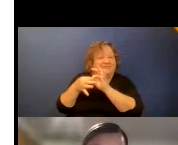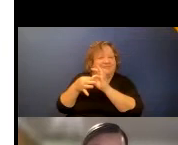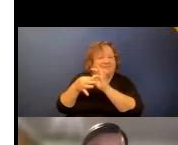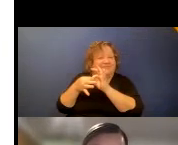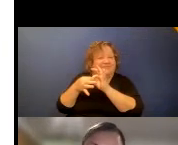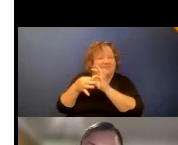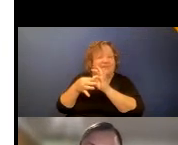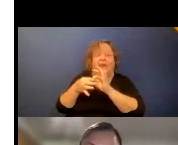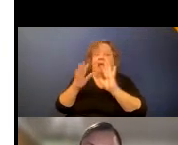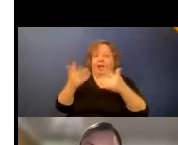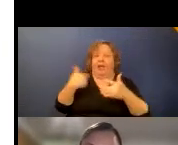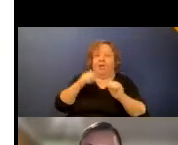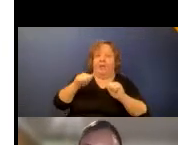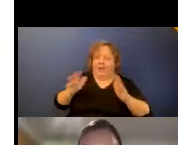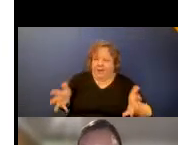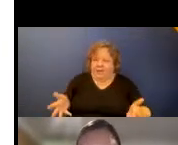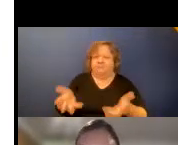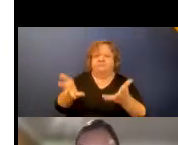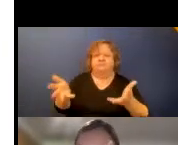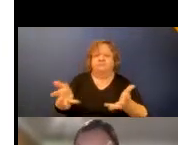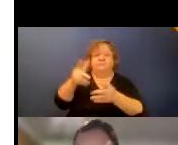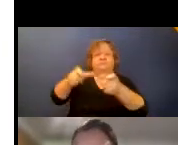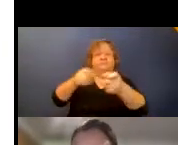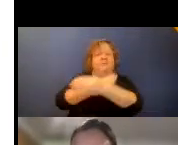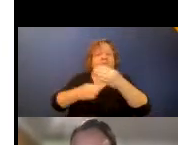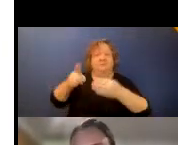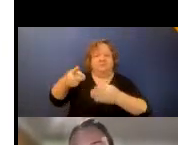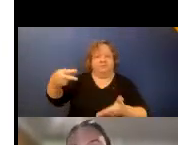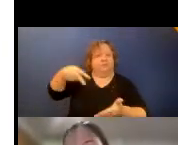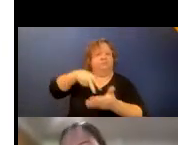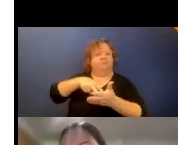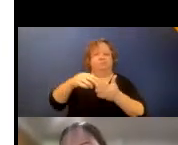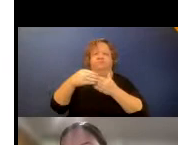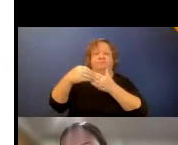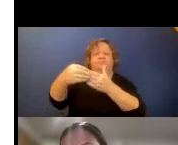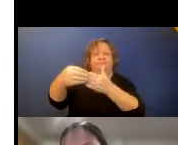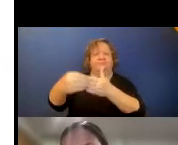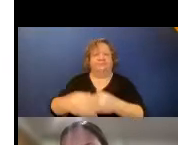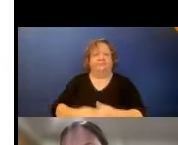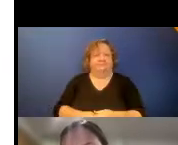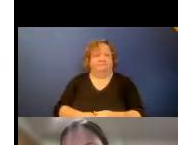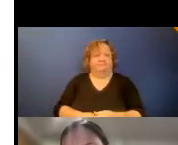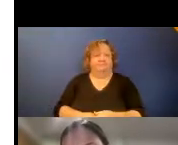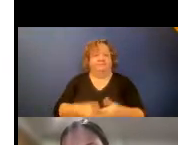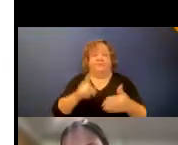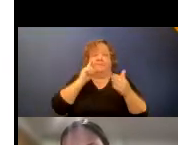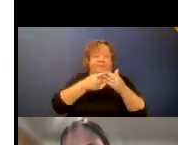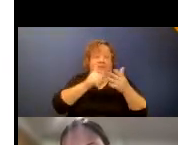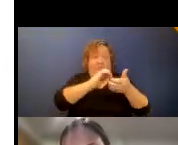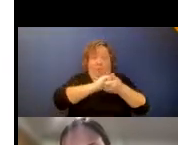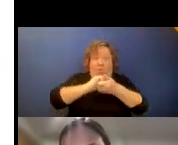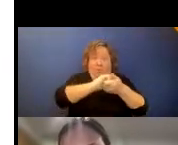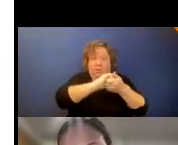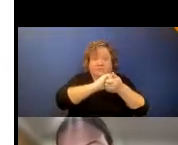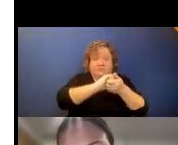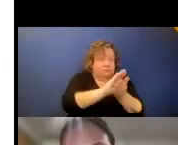self-efficacy, both in terms of the provider and their behavior change journey, as well as the client, or in this case, the children with a